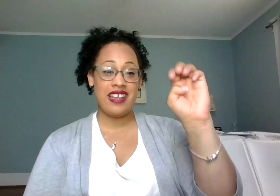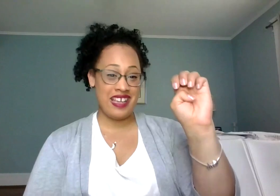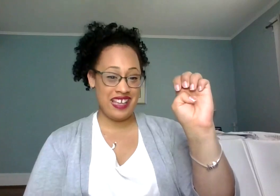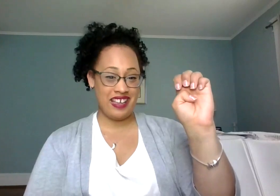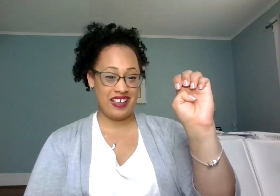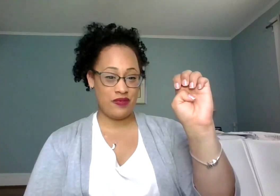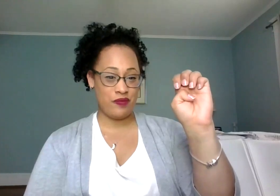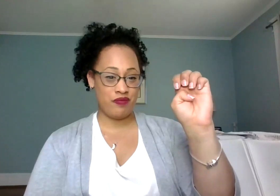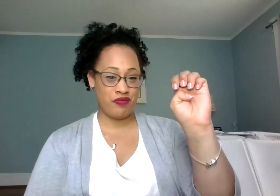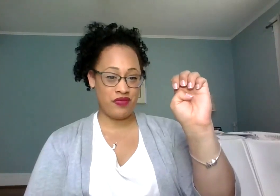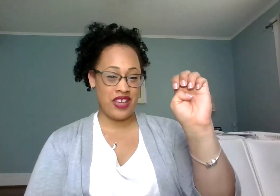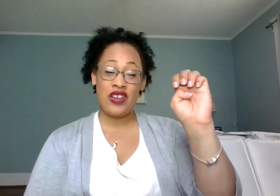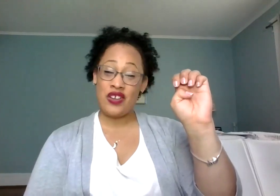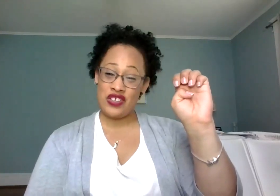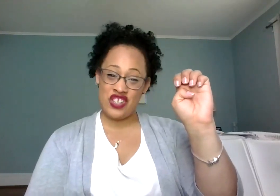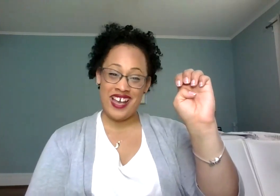E. Good job.